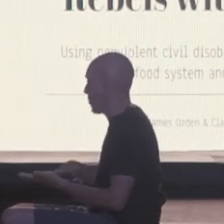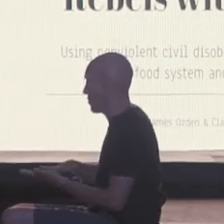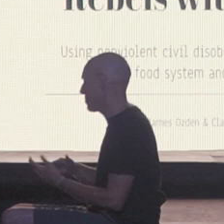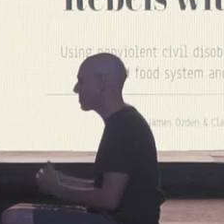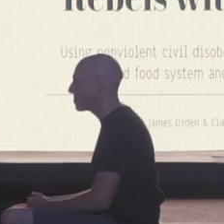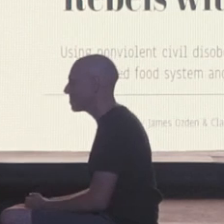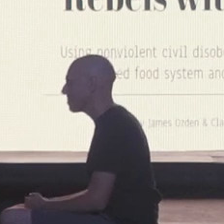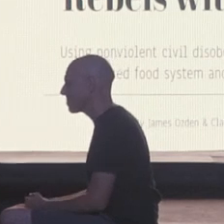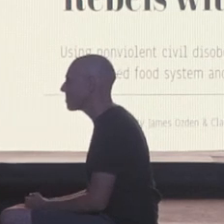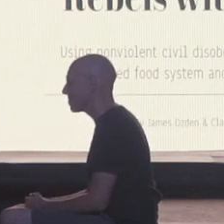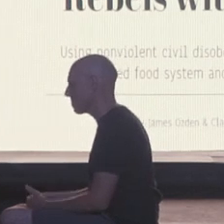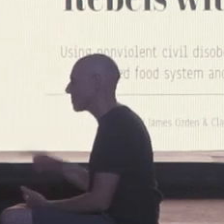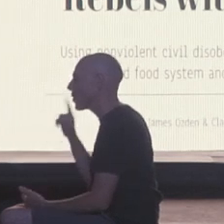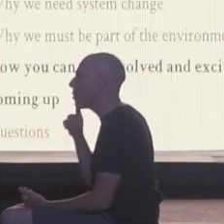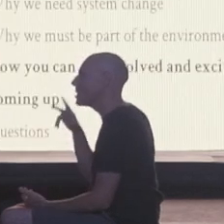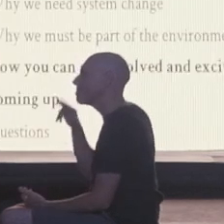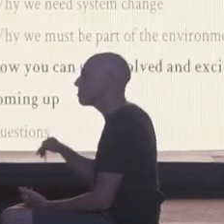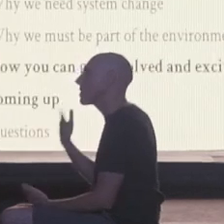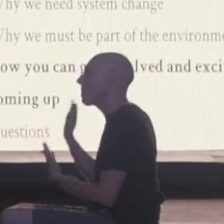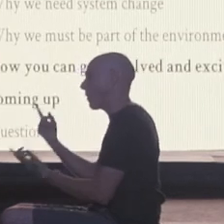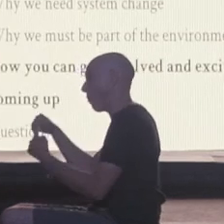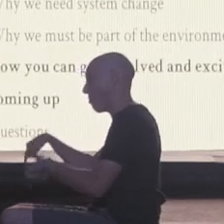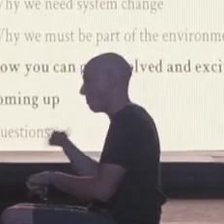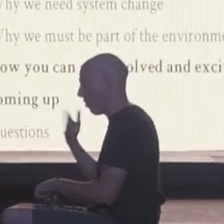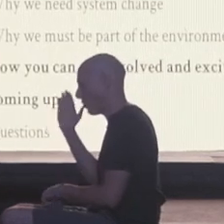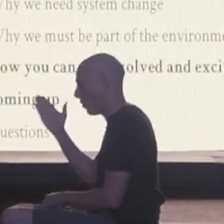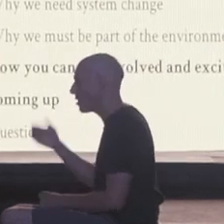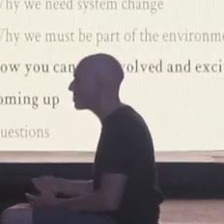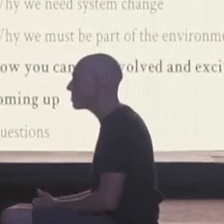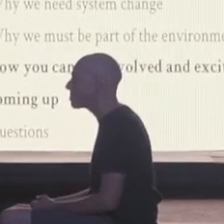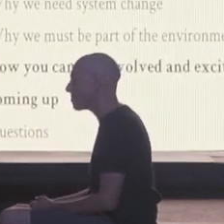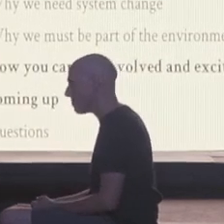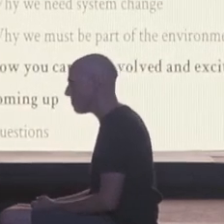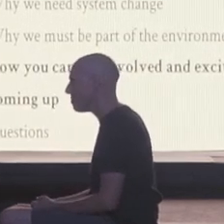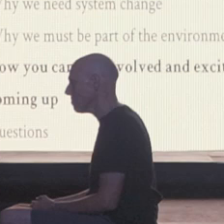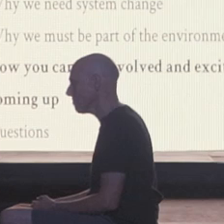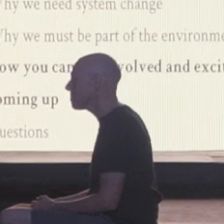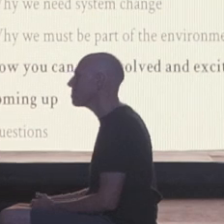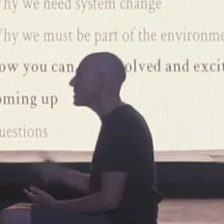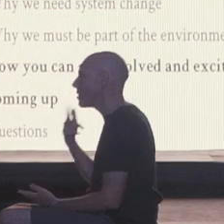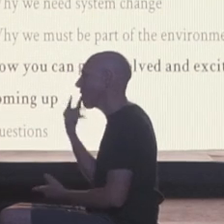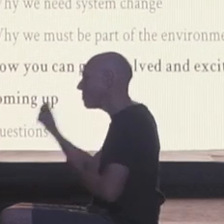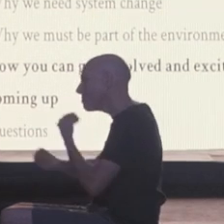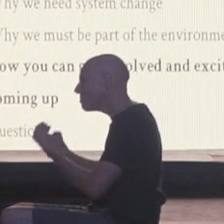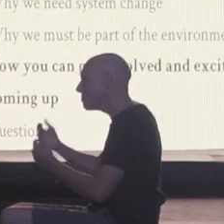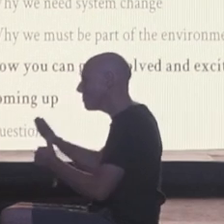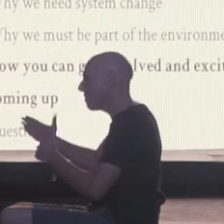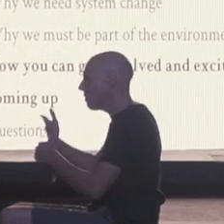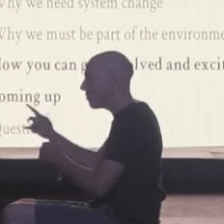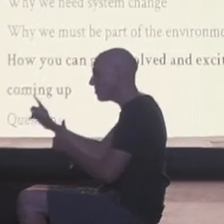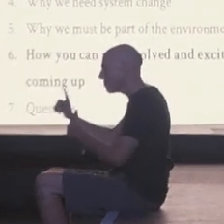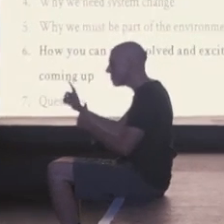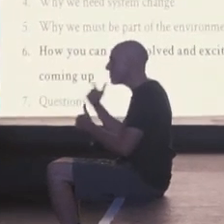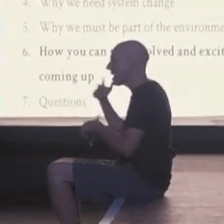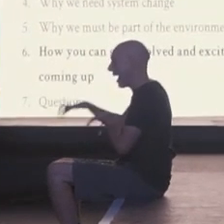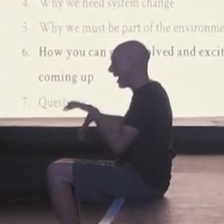So thank you so much for coming to our talk today. So just to kind of talk to you about what we're going to go through, first we're going to talk about who Animal